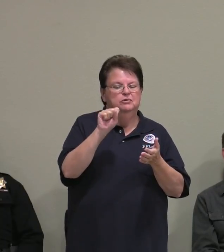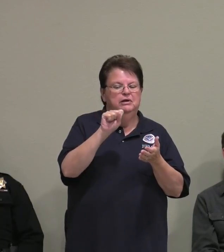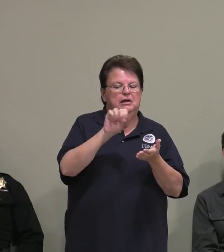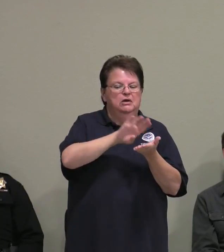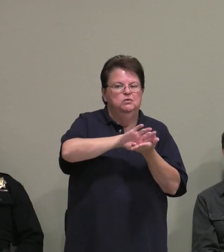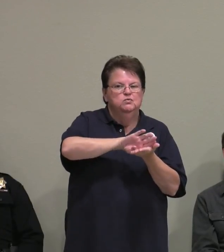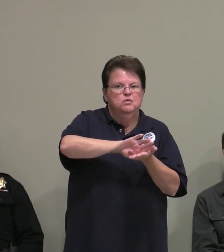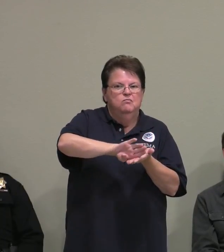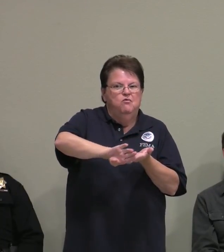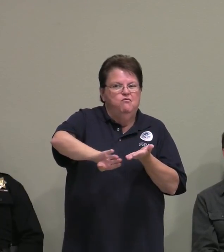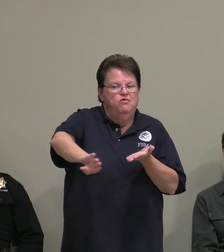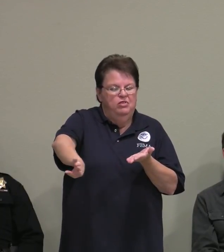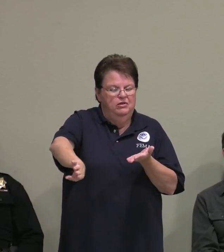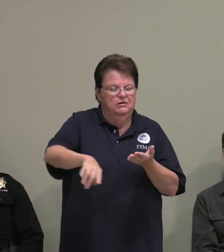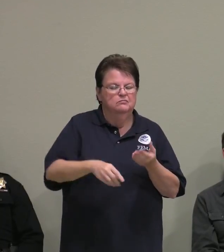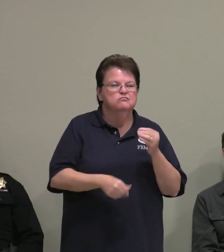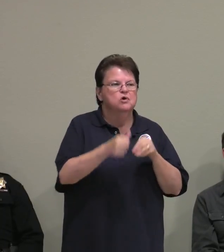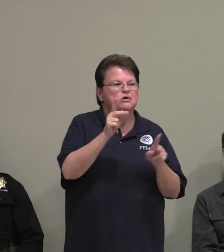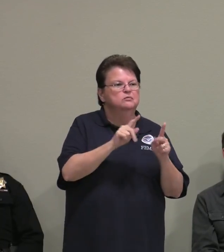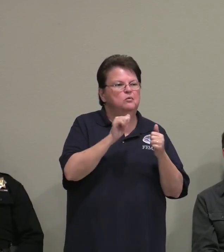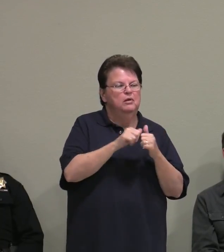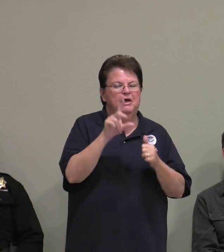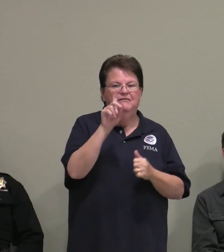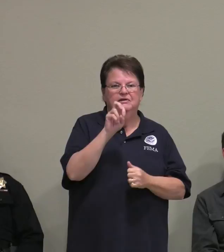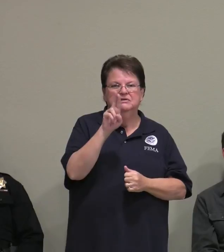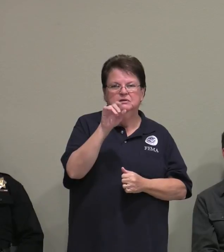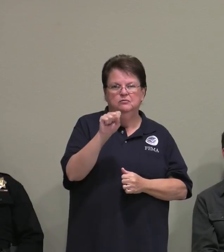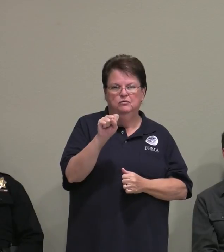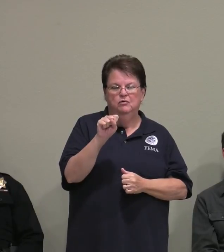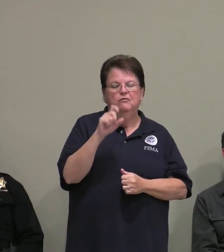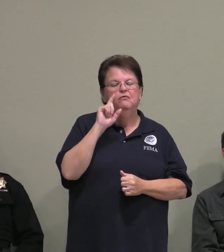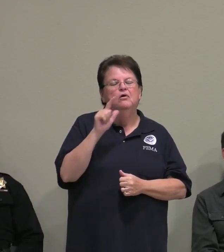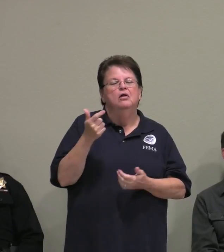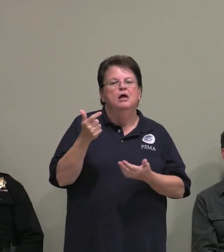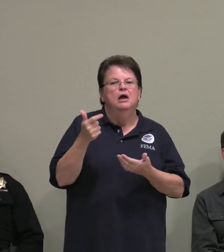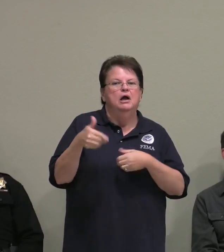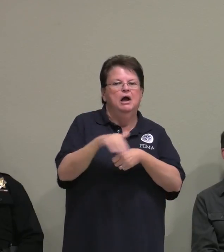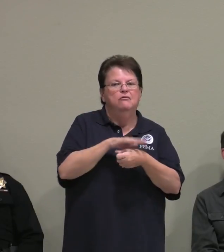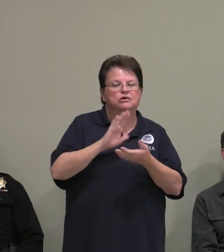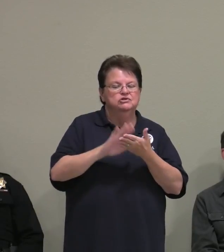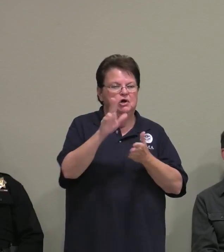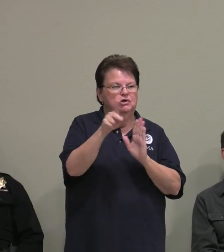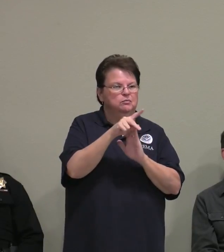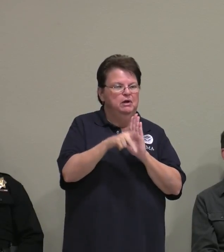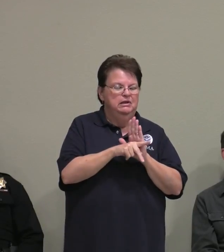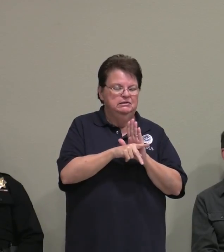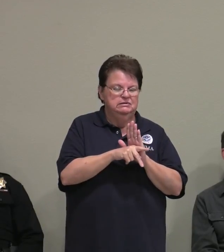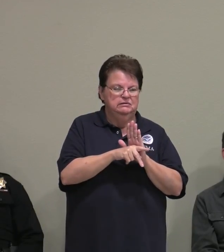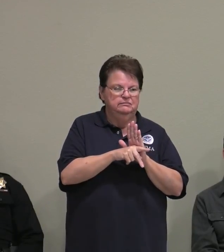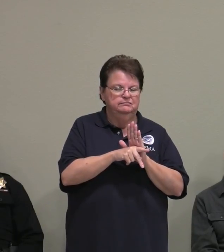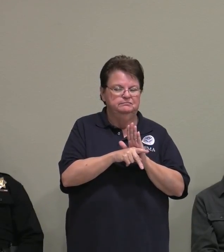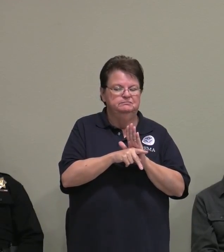Most people with insurance will have debris removal coverage on their policy. You're going to also be